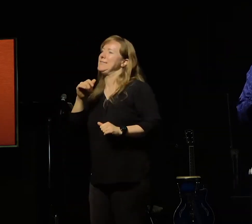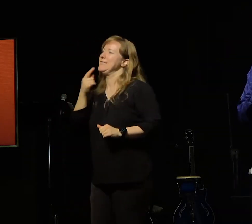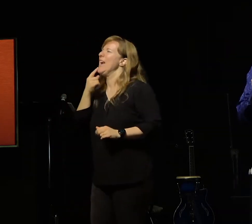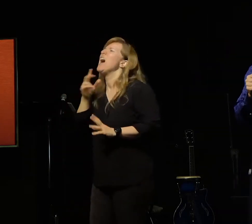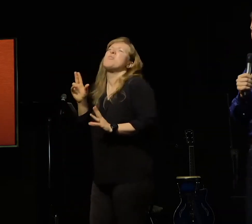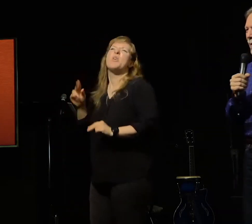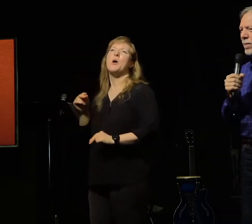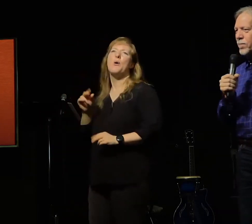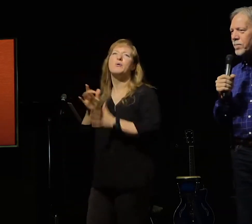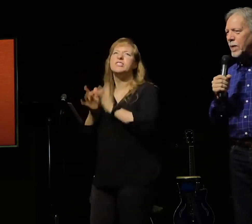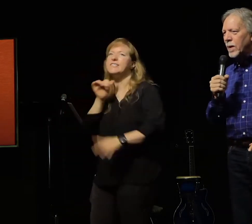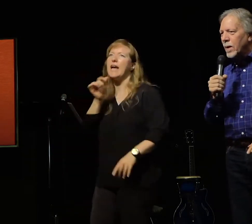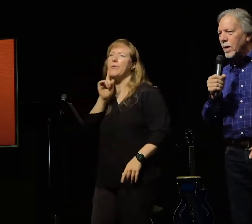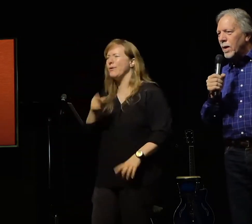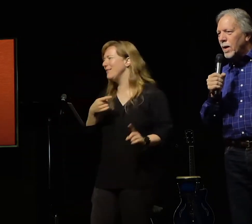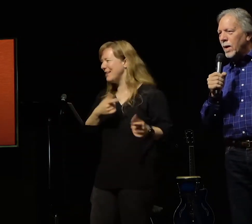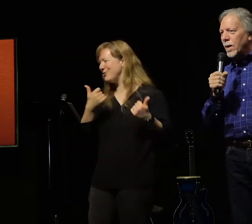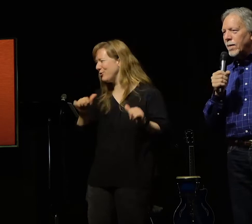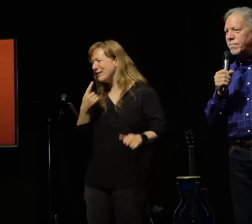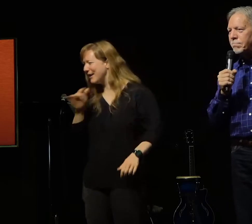so.